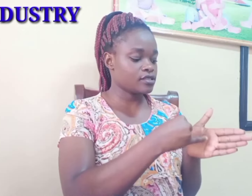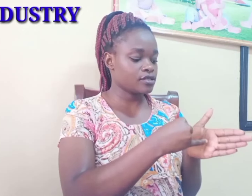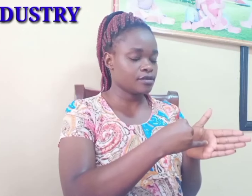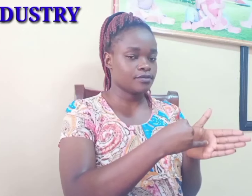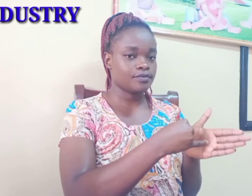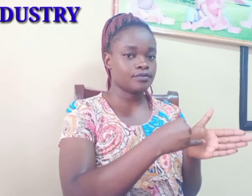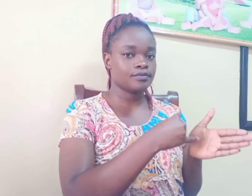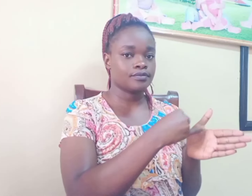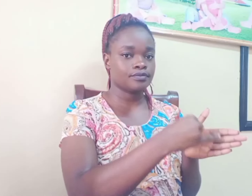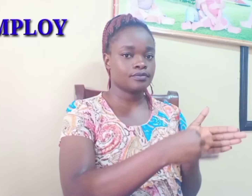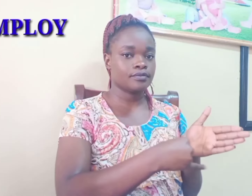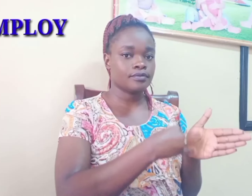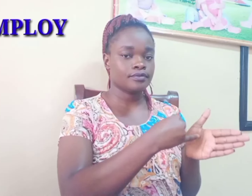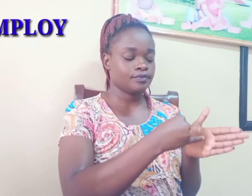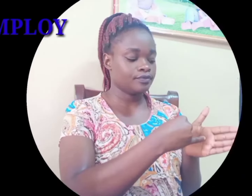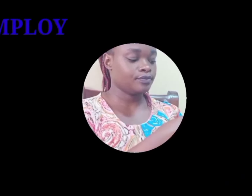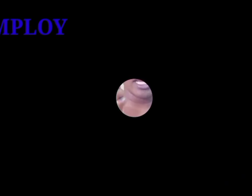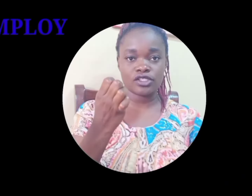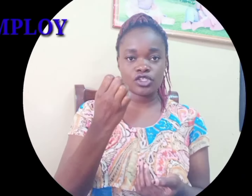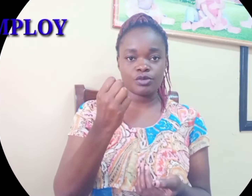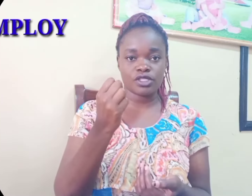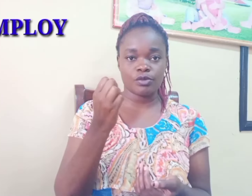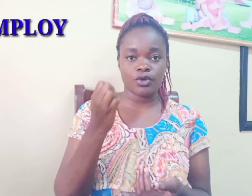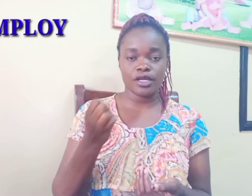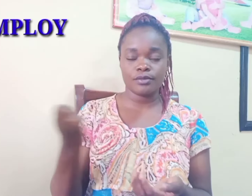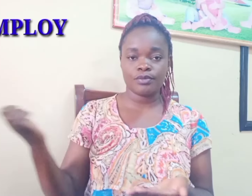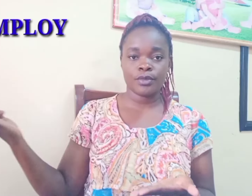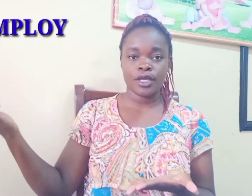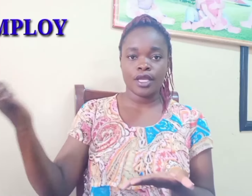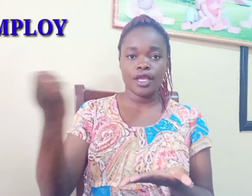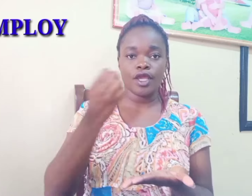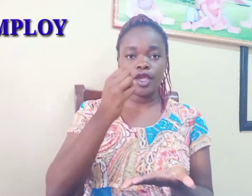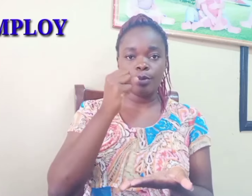industry. E hand shape, step one.